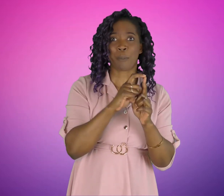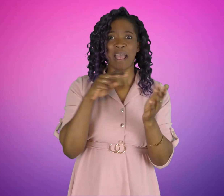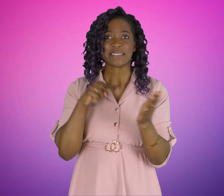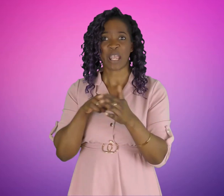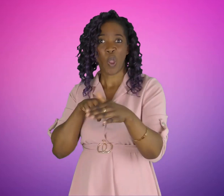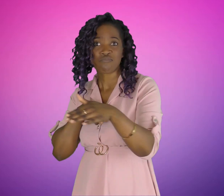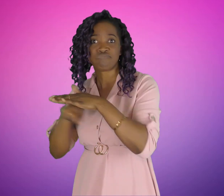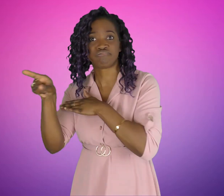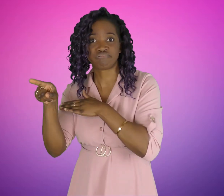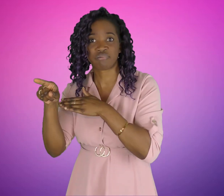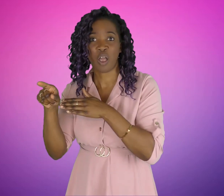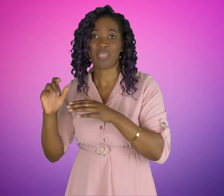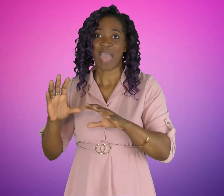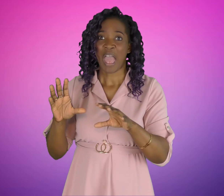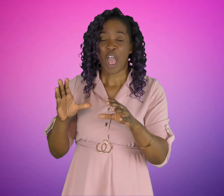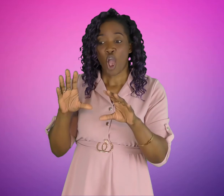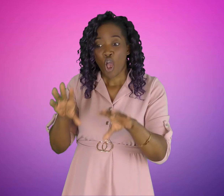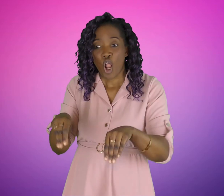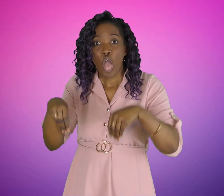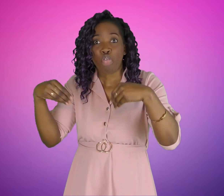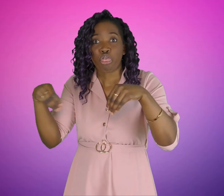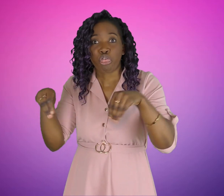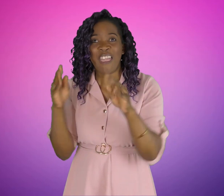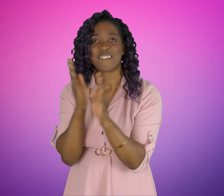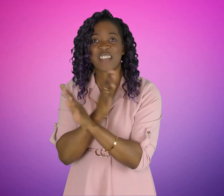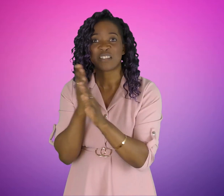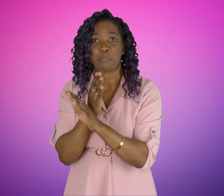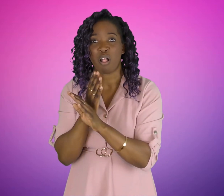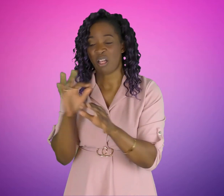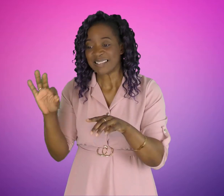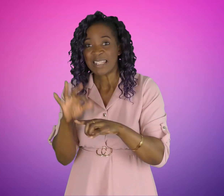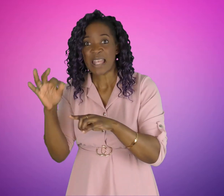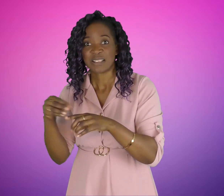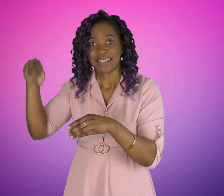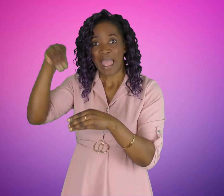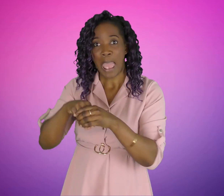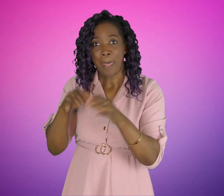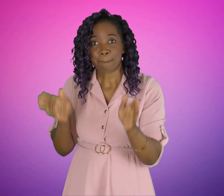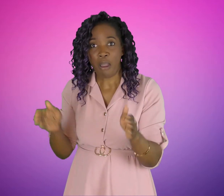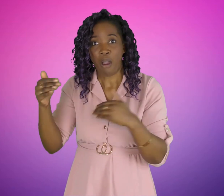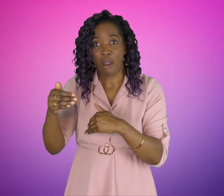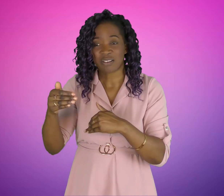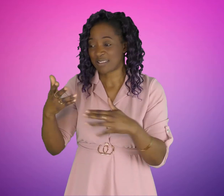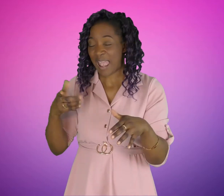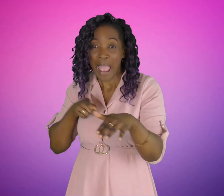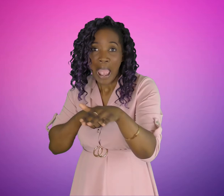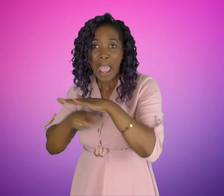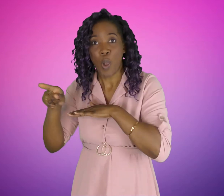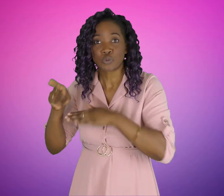into the night. Those swindlers packed their invisible cloths, their threads, looms and needles in a small cardboard box. The castle